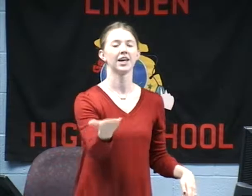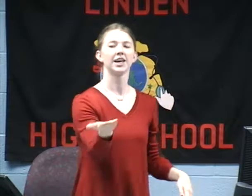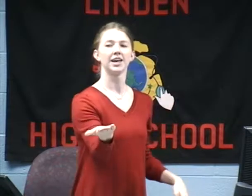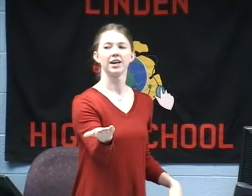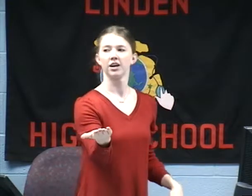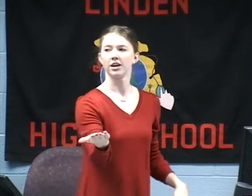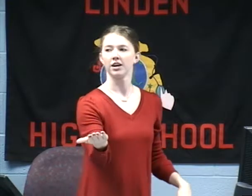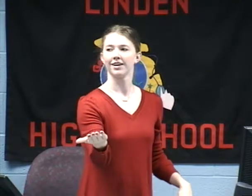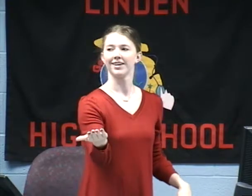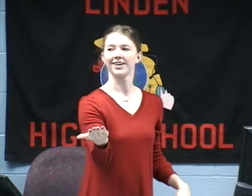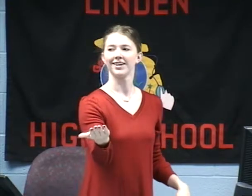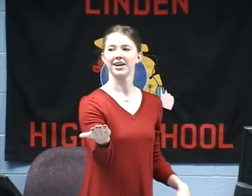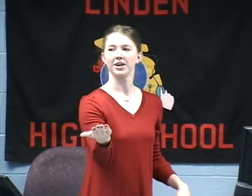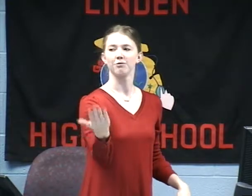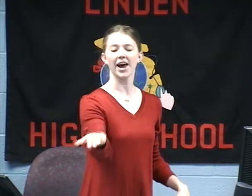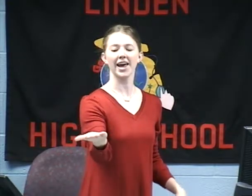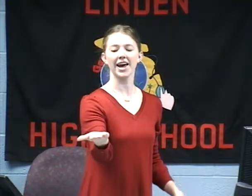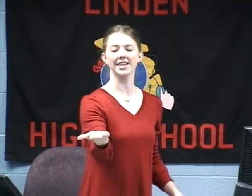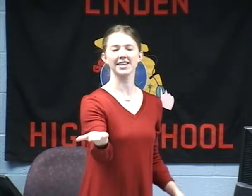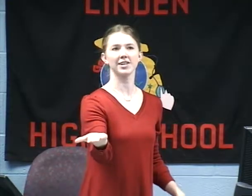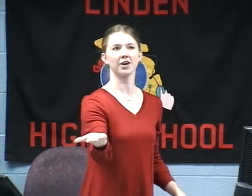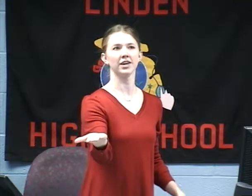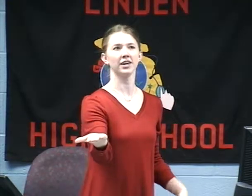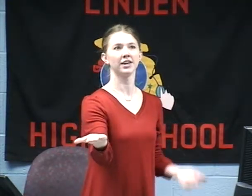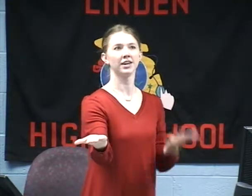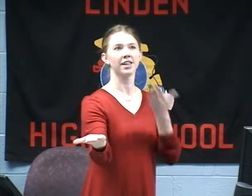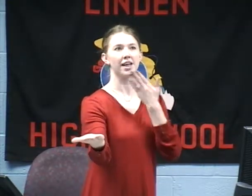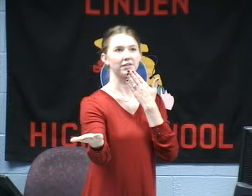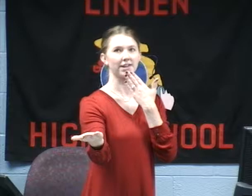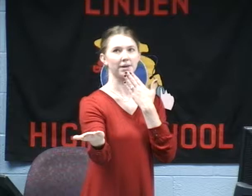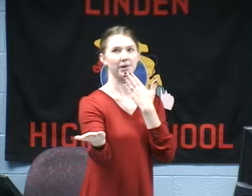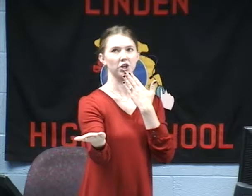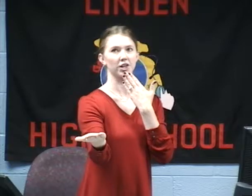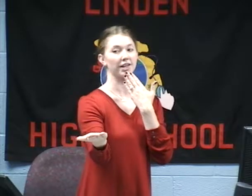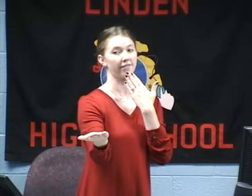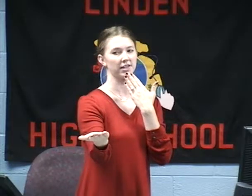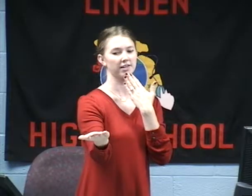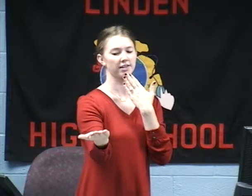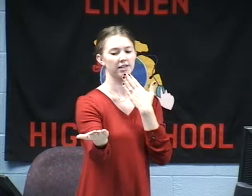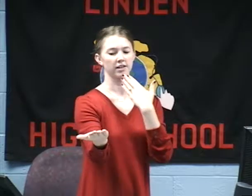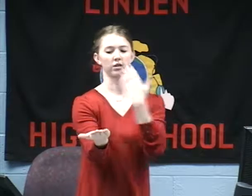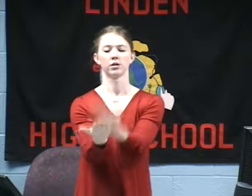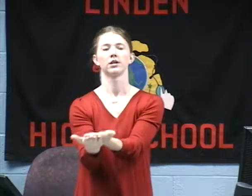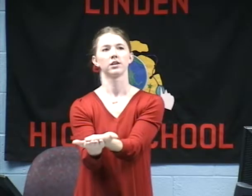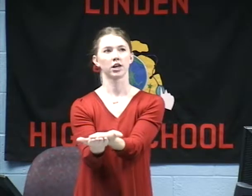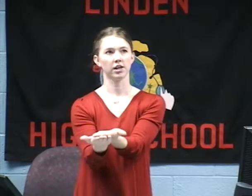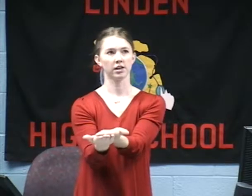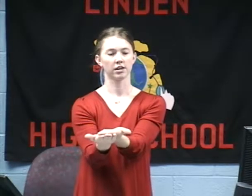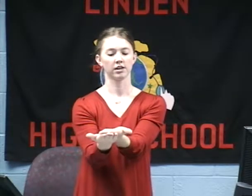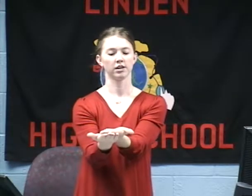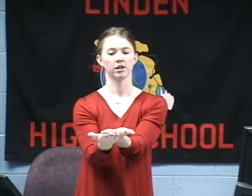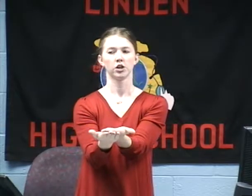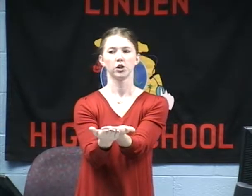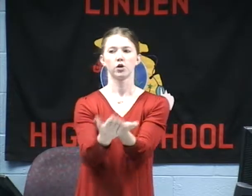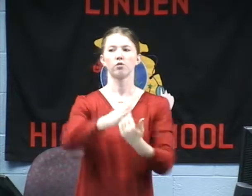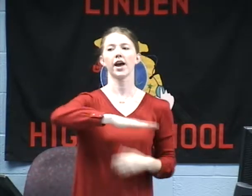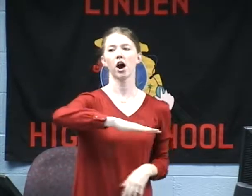both. I don't know. Right hand is down here. Left hand's up at your chin, lefties. Good. Yeah, I'm doing Right arm